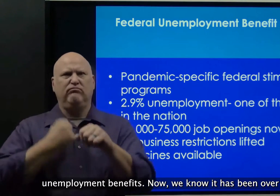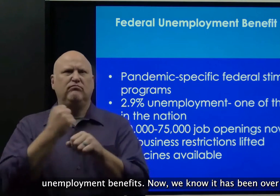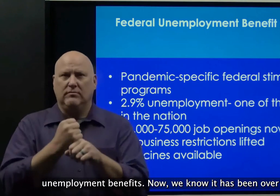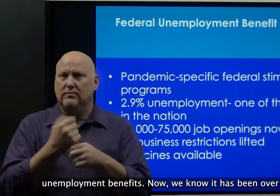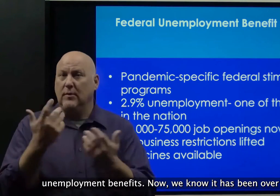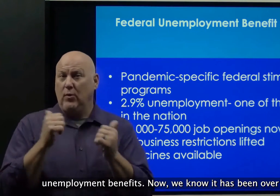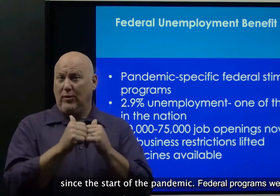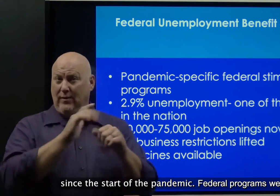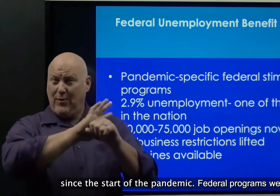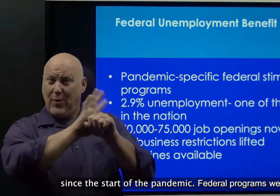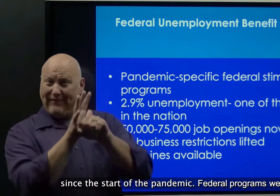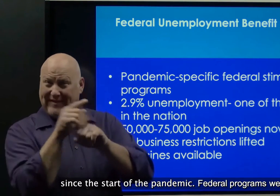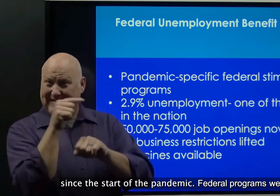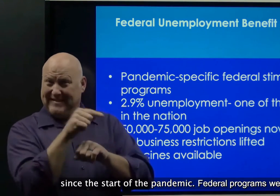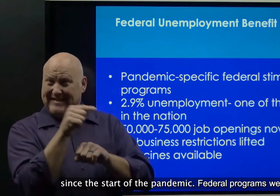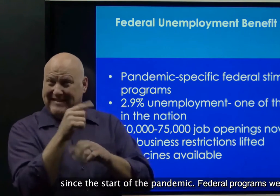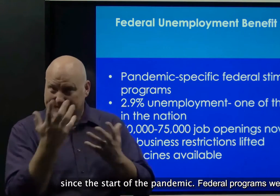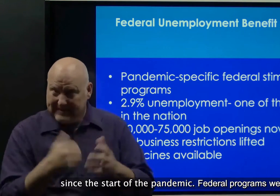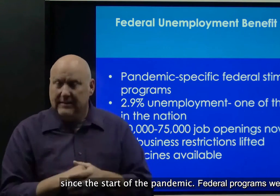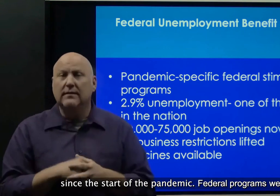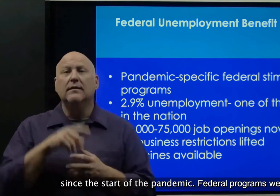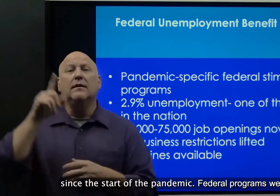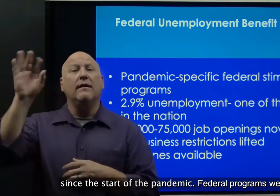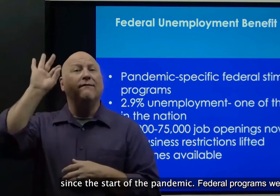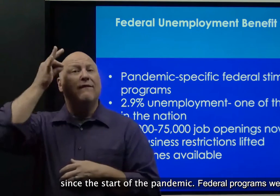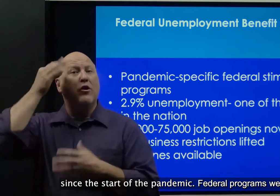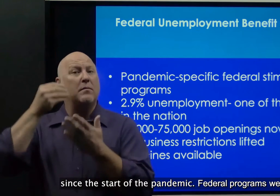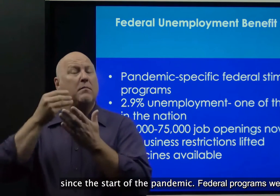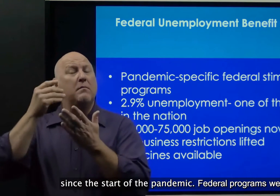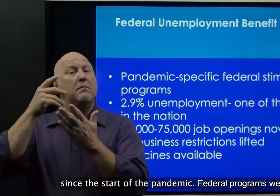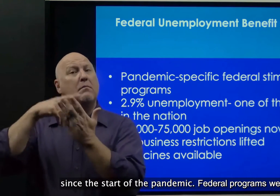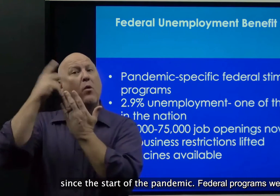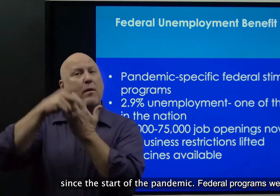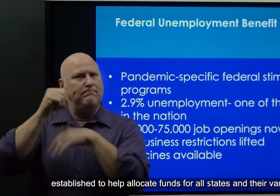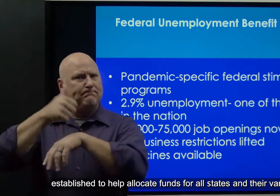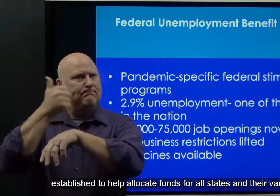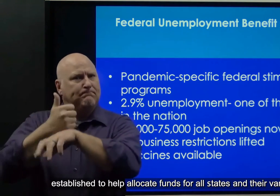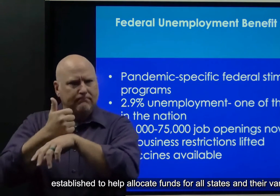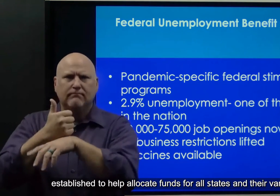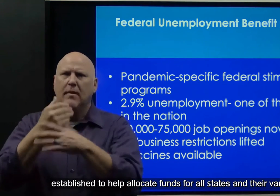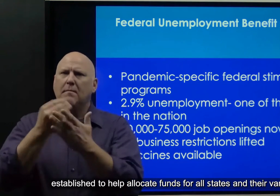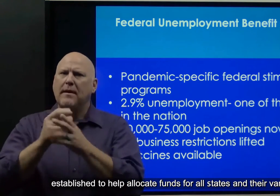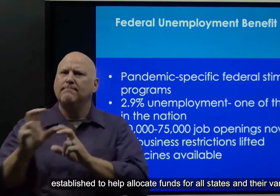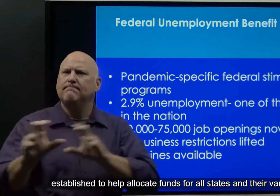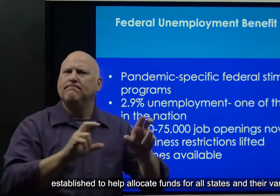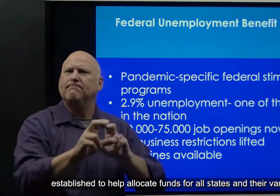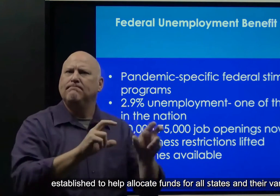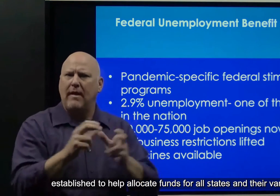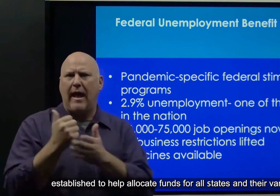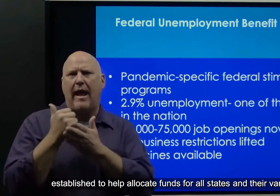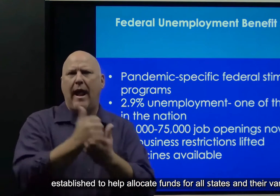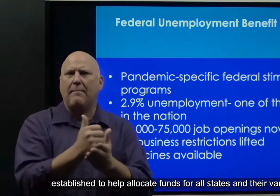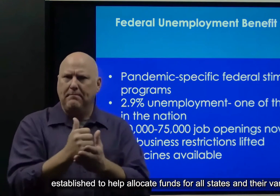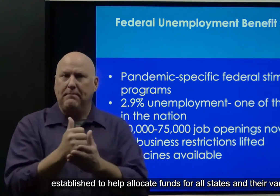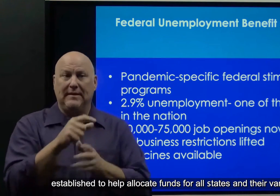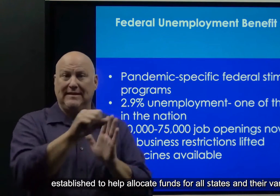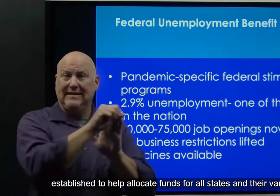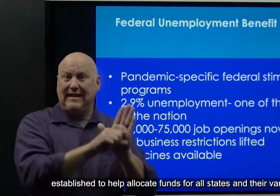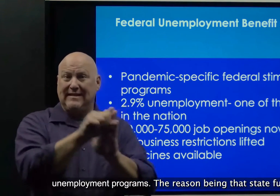over a year since the start of the pandemic. Federal programs were established to help allocate funds for all states and their various